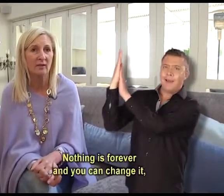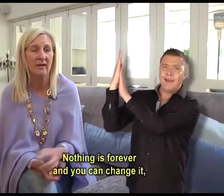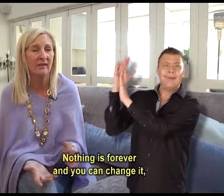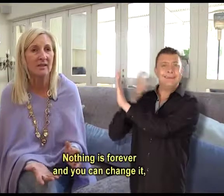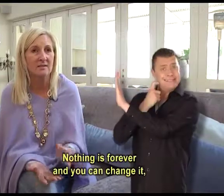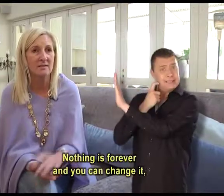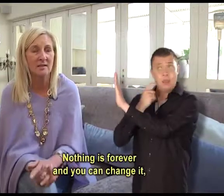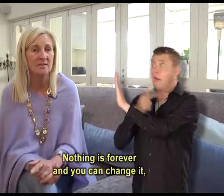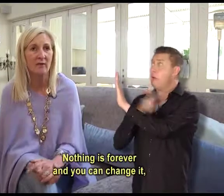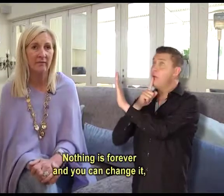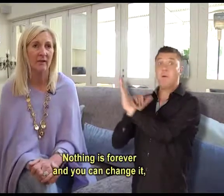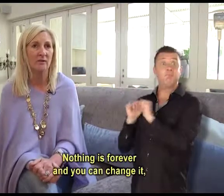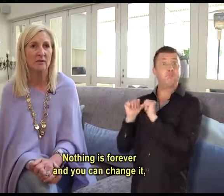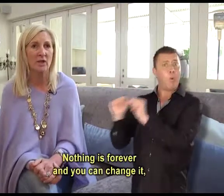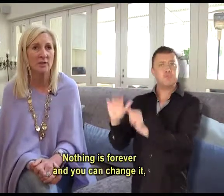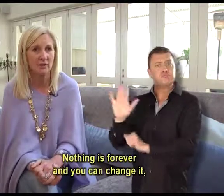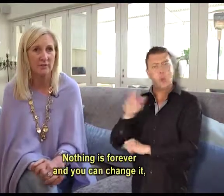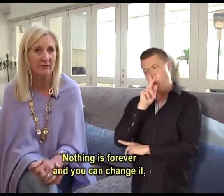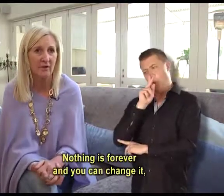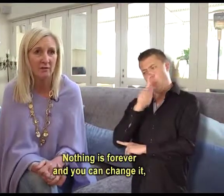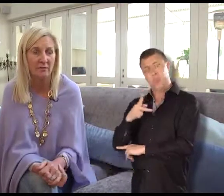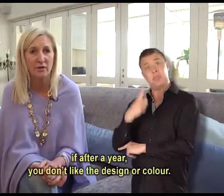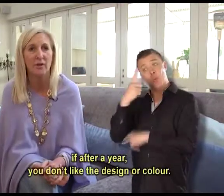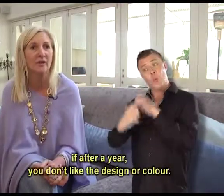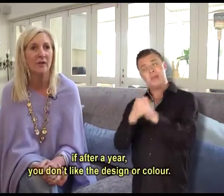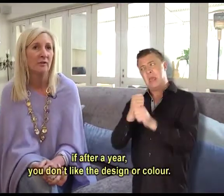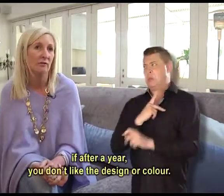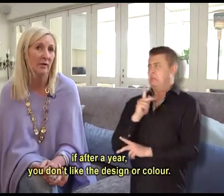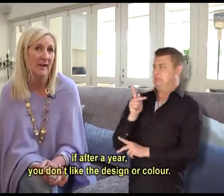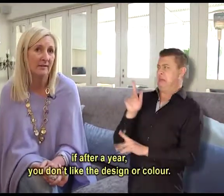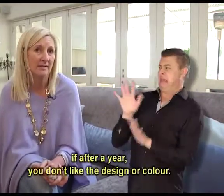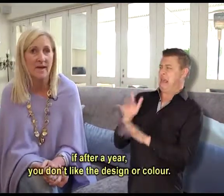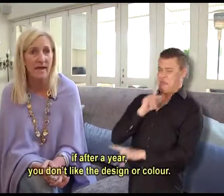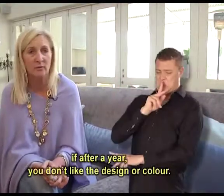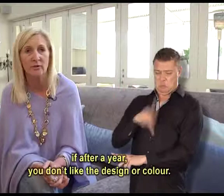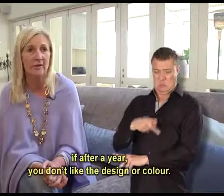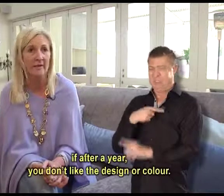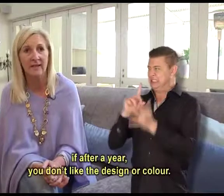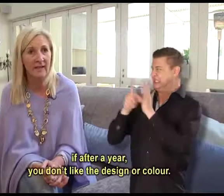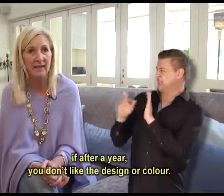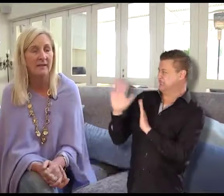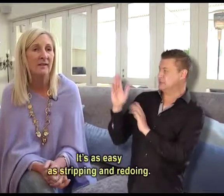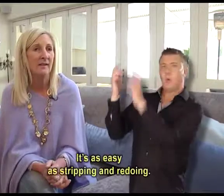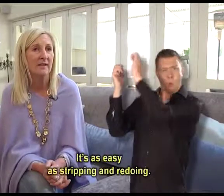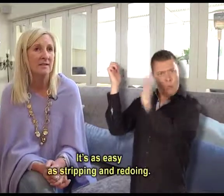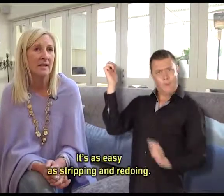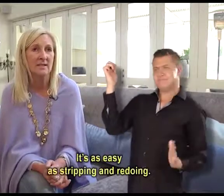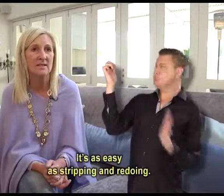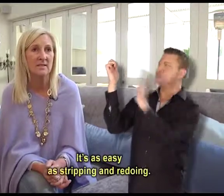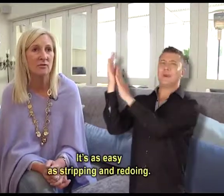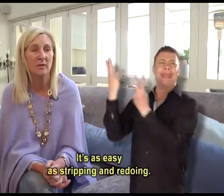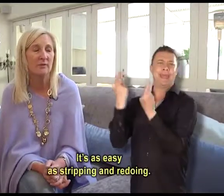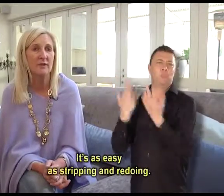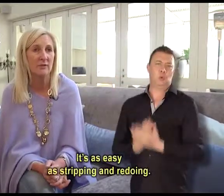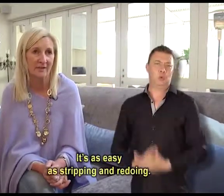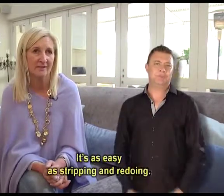And you know, nothing is forever. You can change it. If after a year you don't like the design or you don't like the color, it's as easy